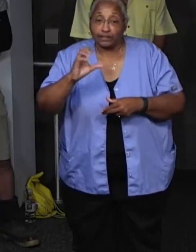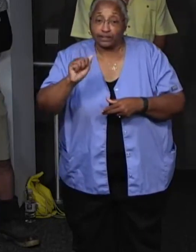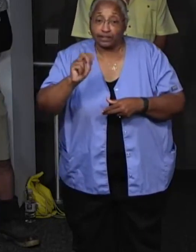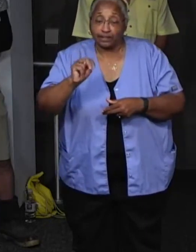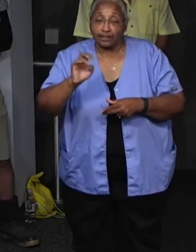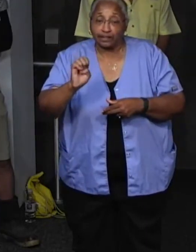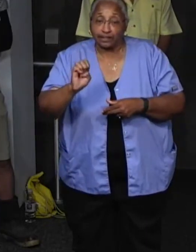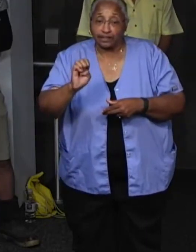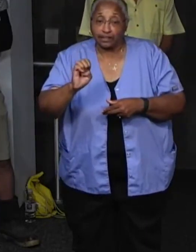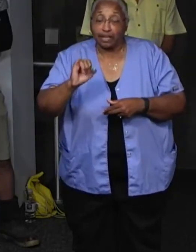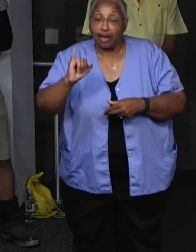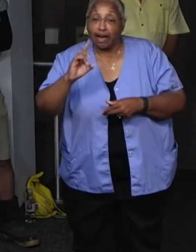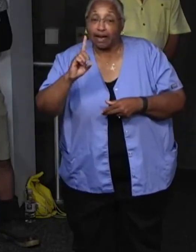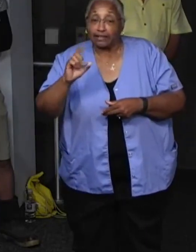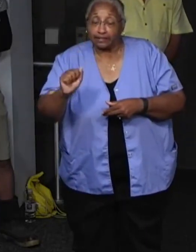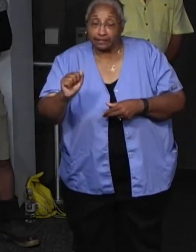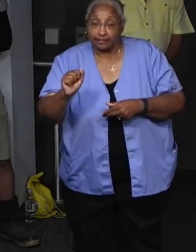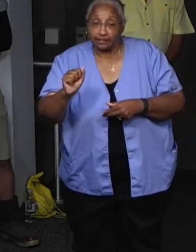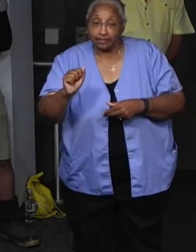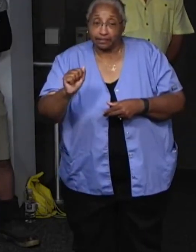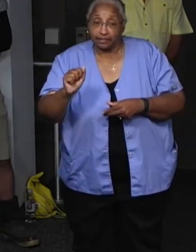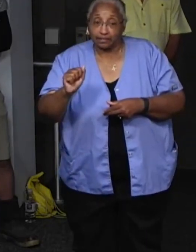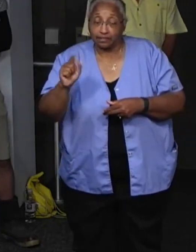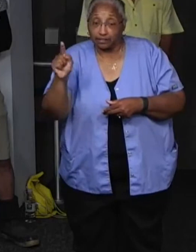HURRICANE, IDA, IDA,